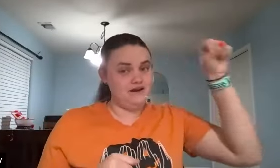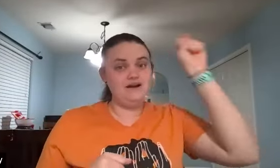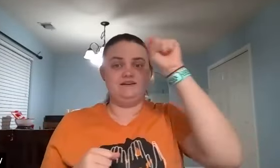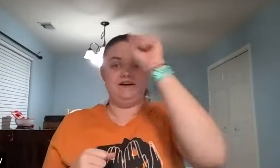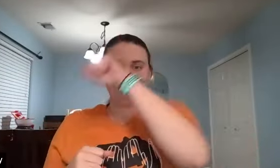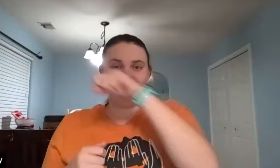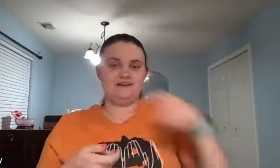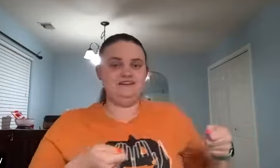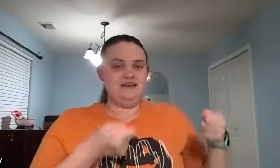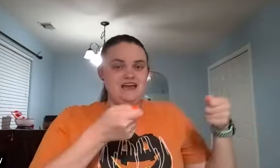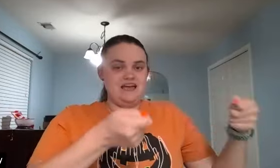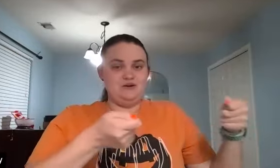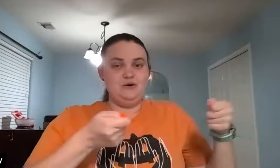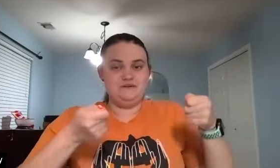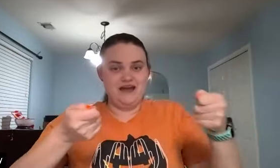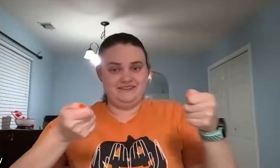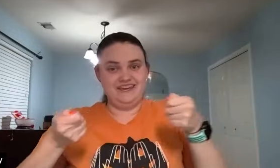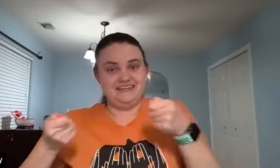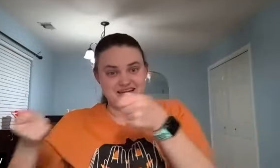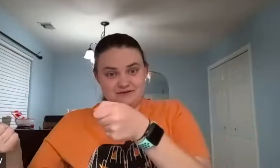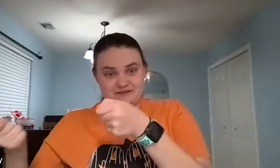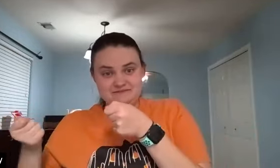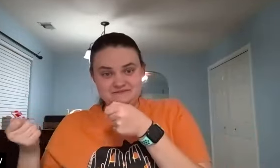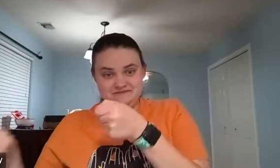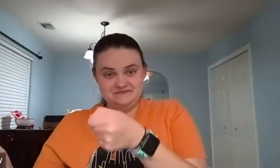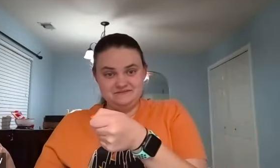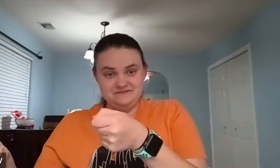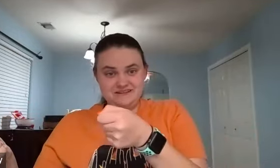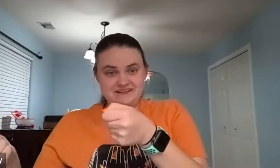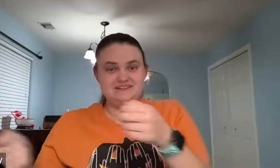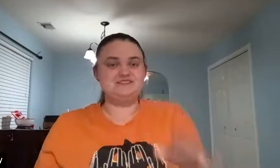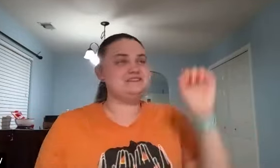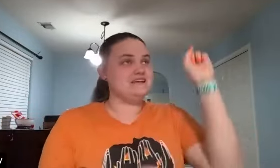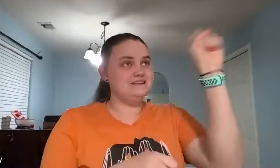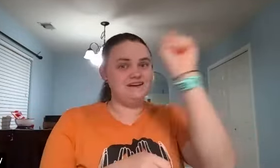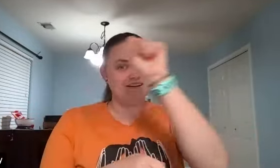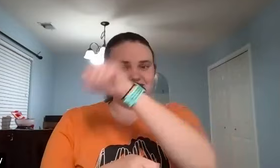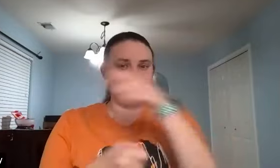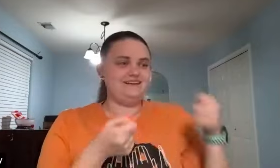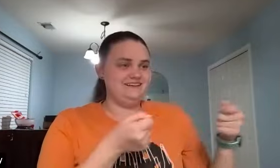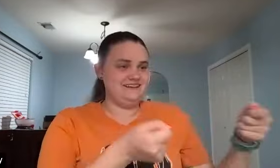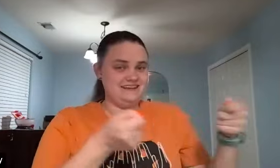knock, knock, knock, and you're holding the bag of candy out. So it's like knock, knock, knock,